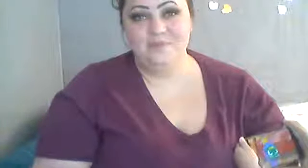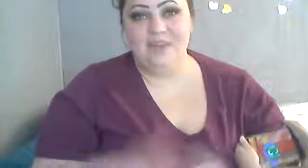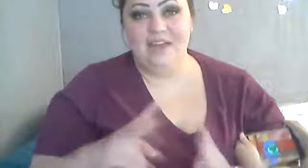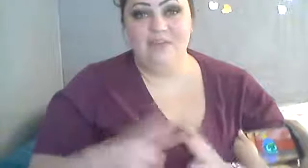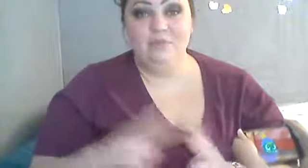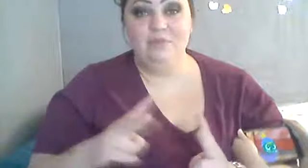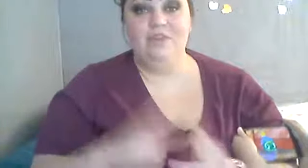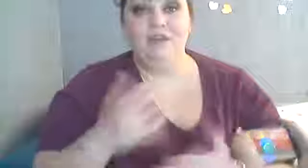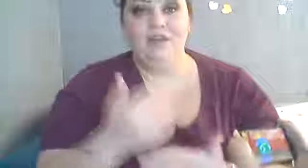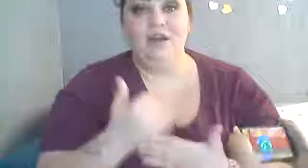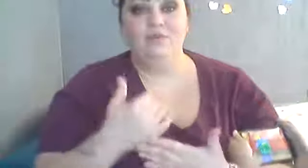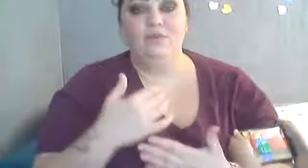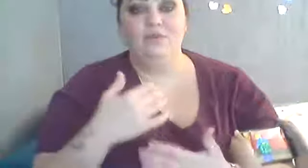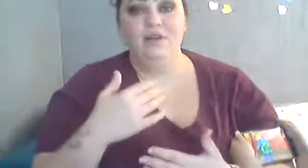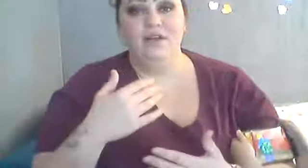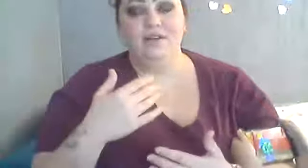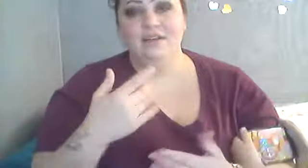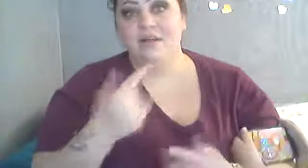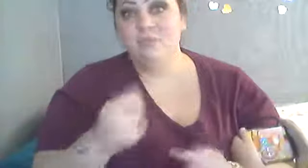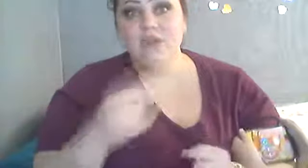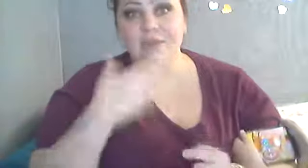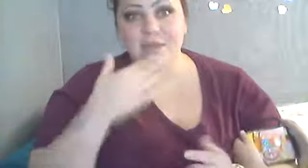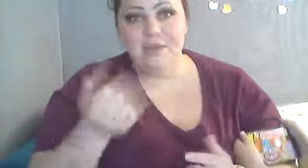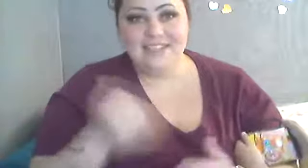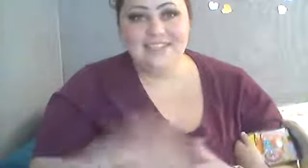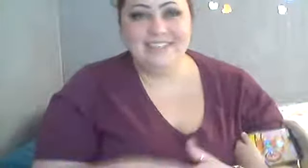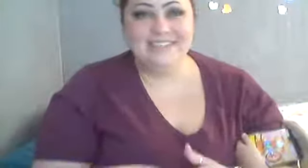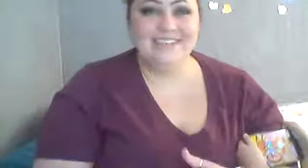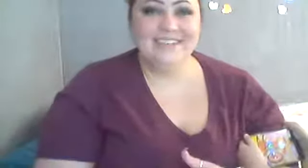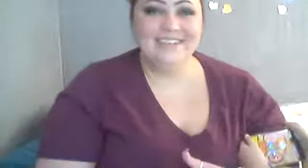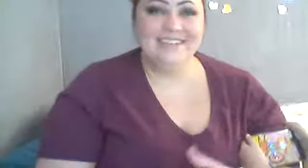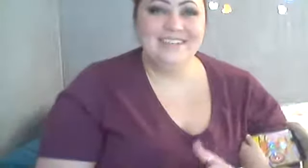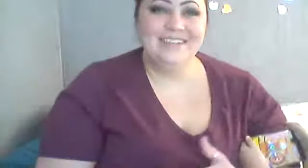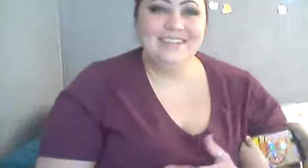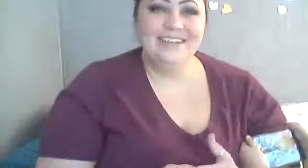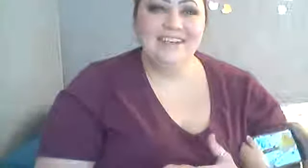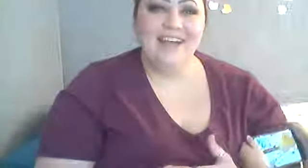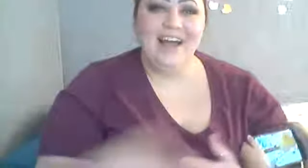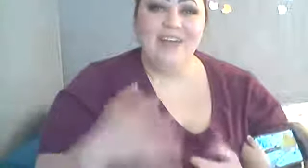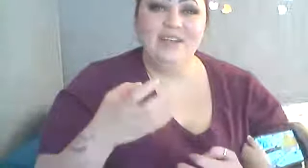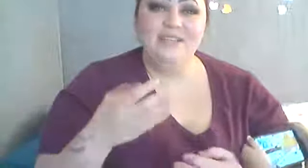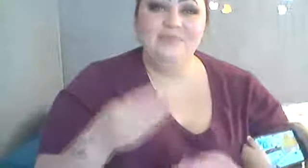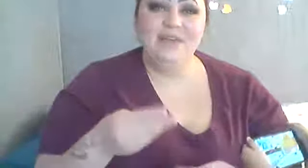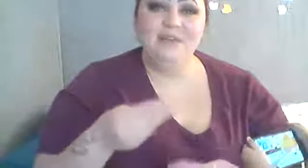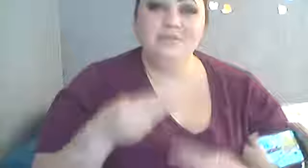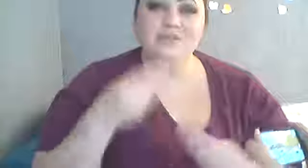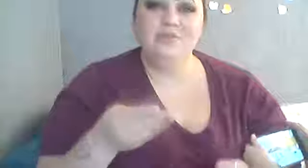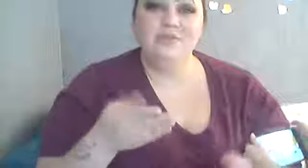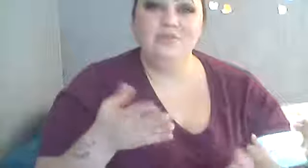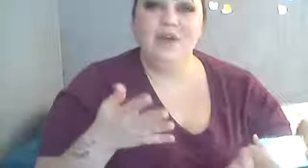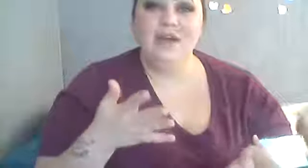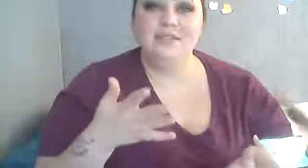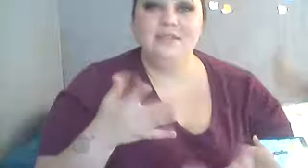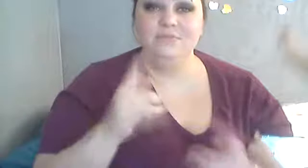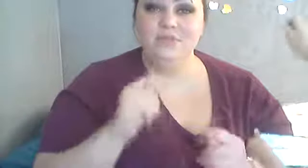Yeah, that would be very helpful. I'm trying my best. I wanted to be able to give you guys some